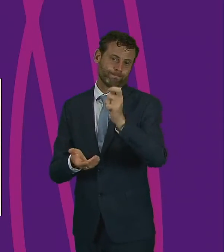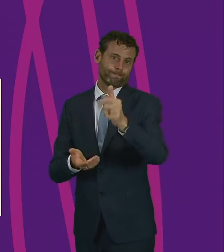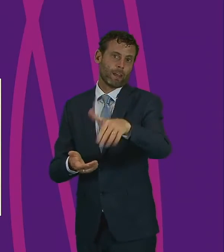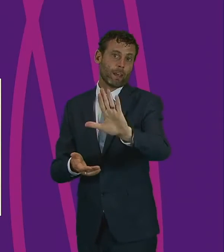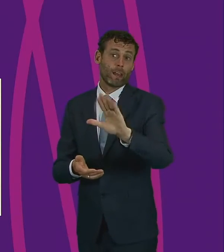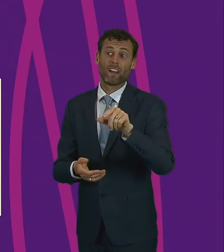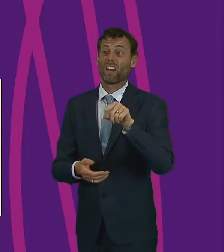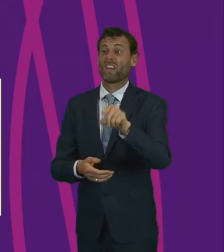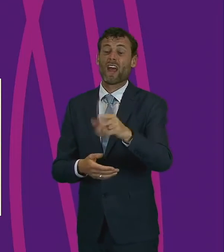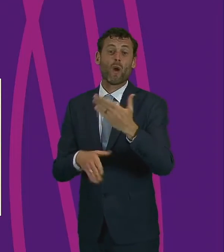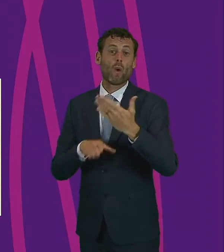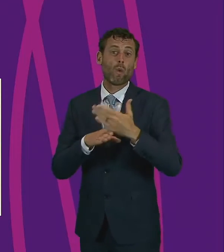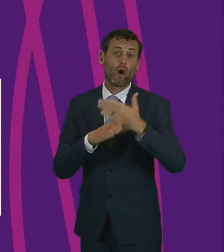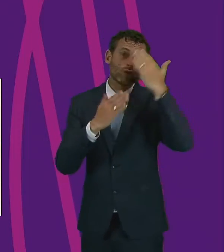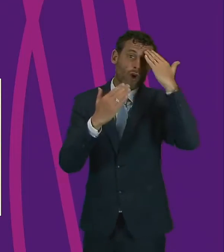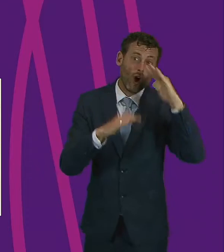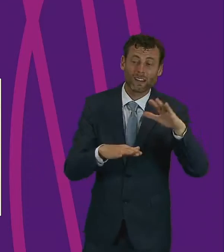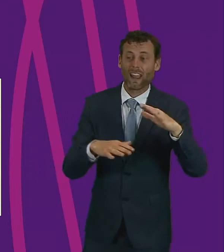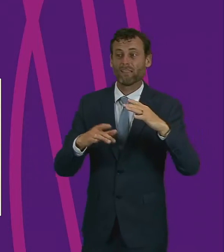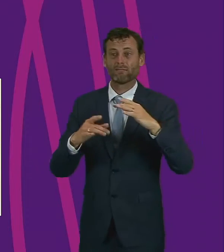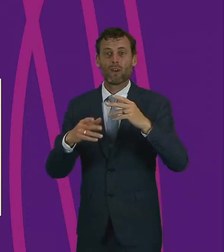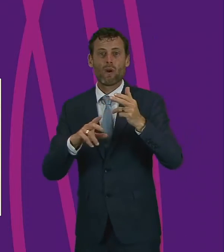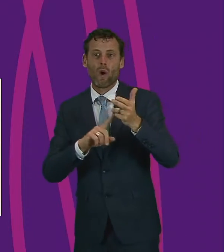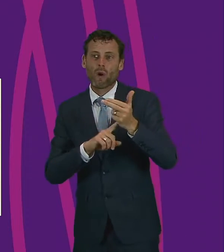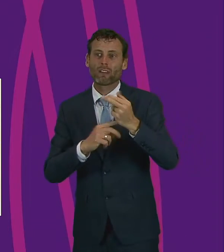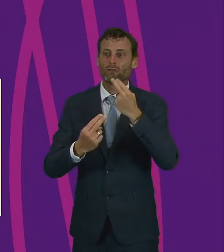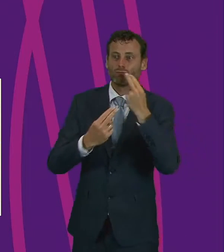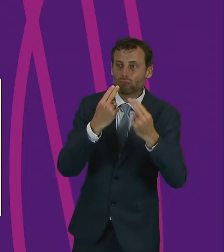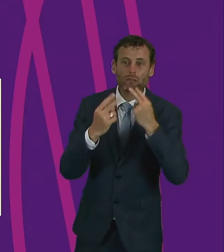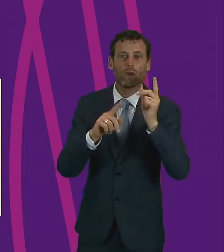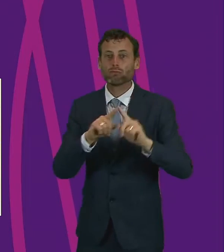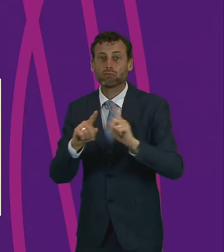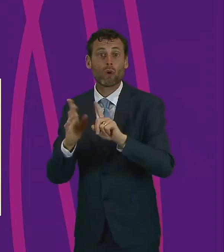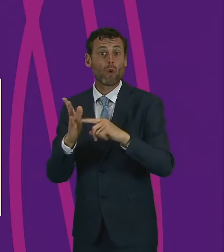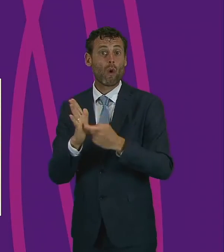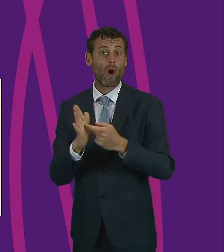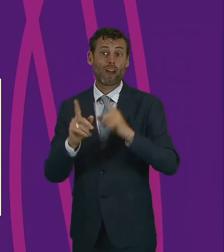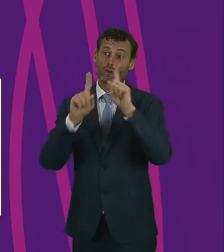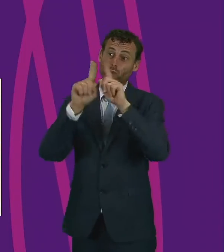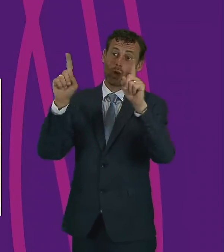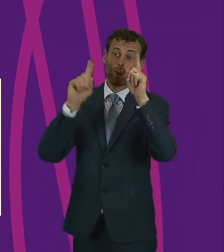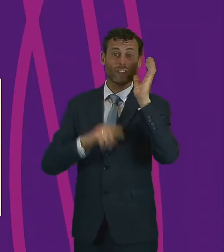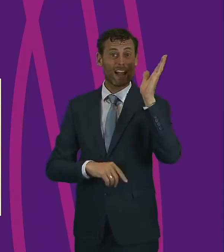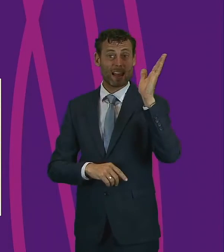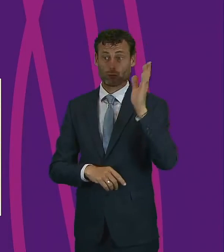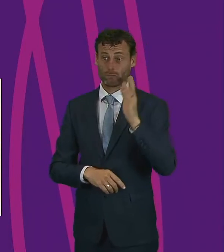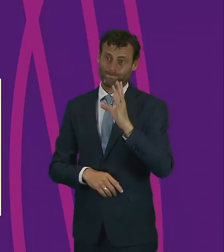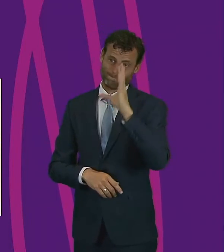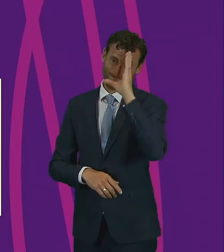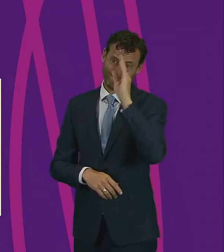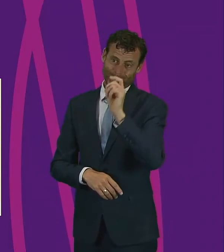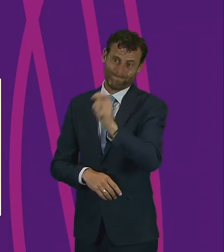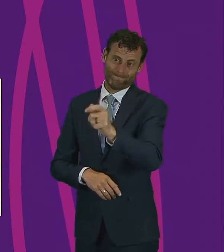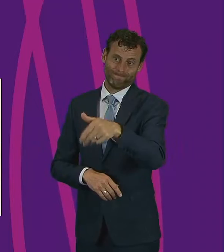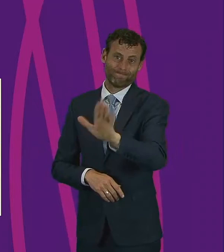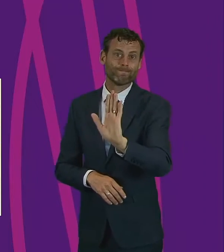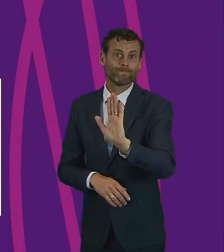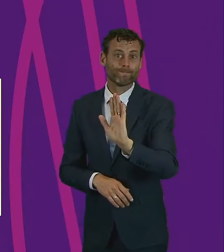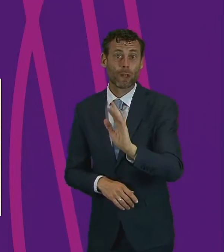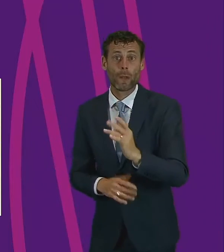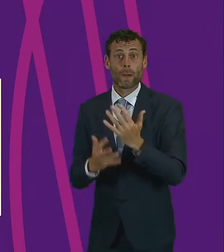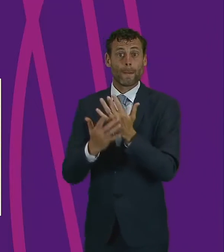at universities, these were the first economic casualties of COVID-19. Some employers went to the wall, before the job furlough